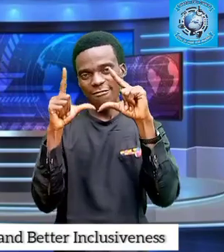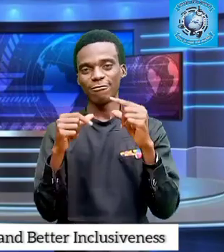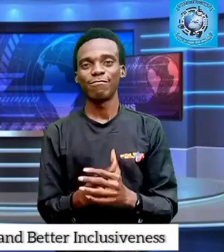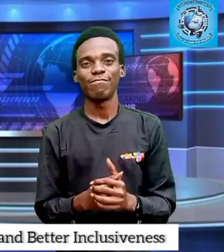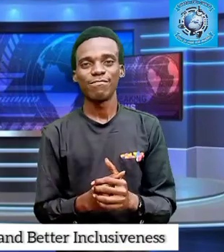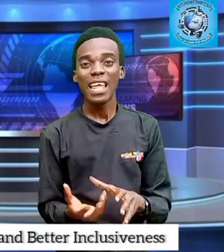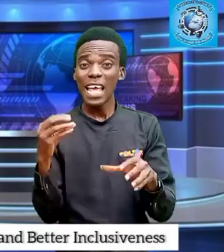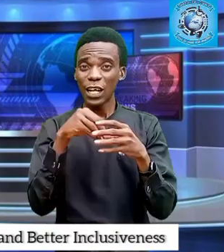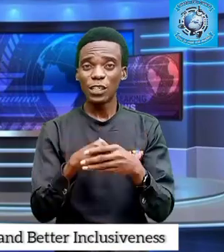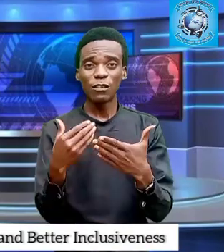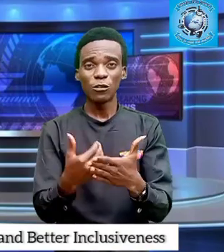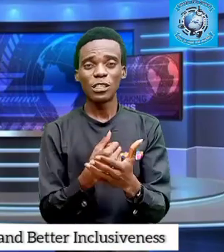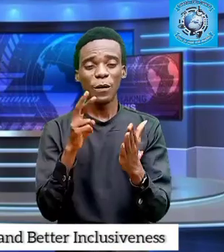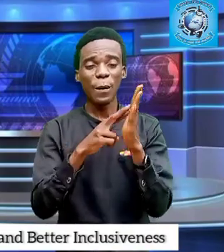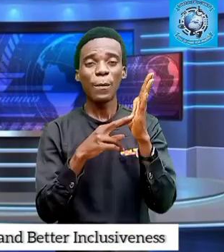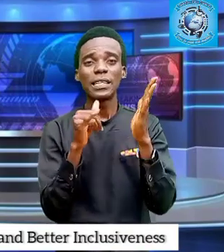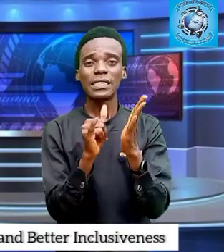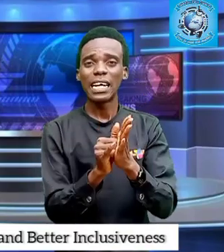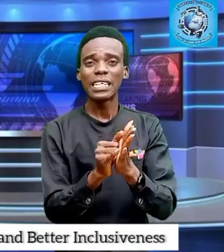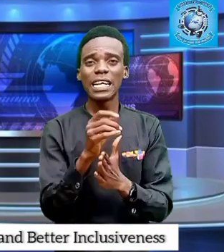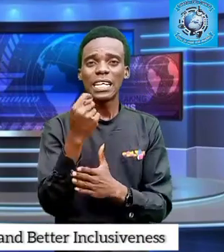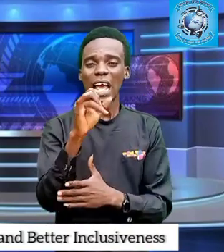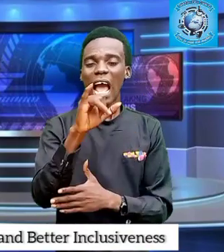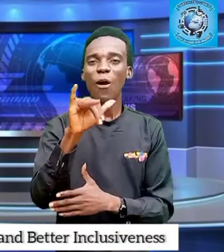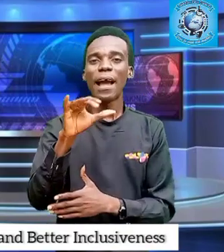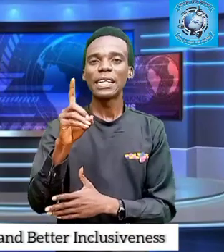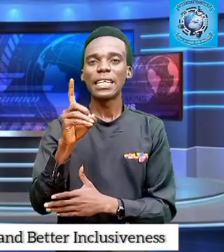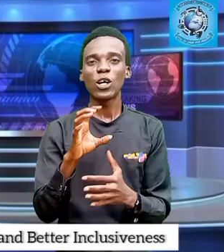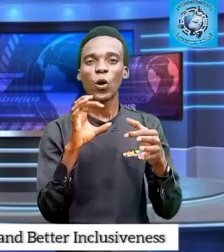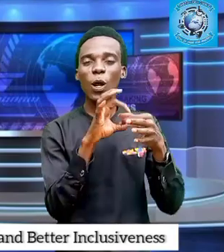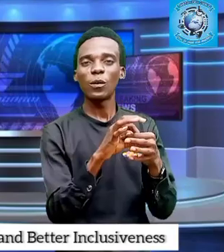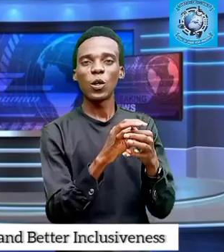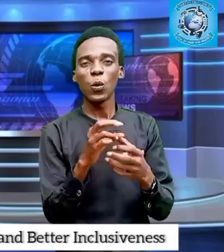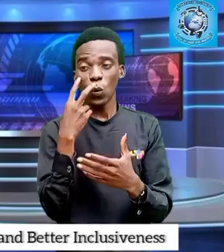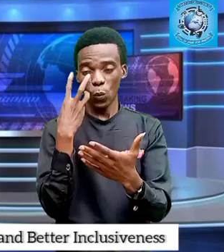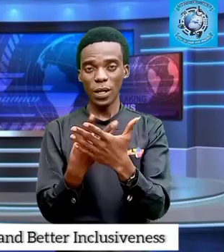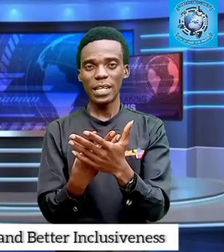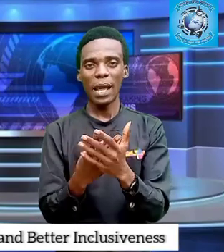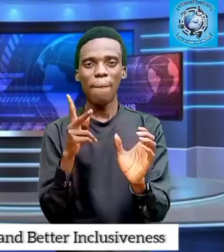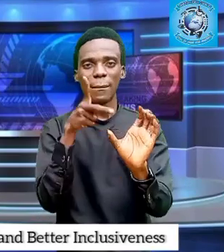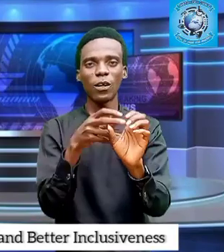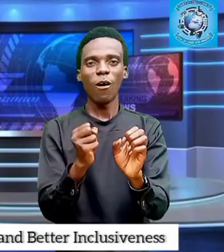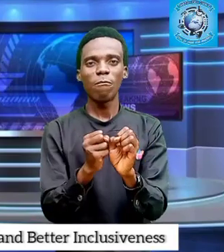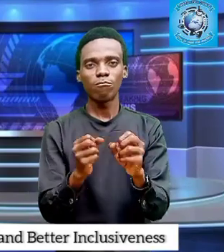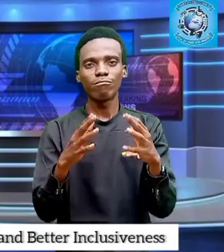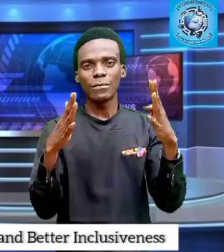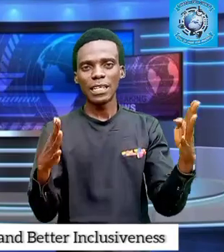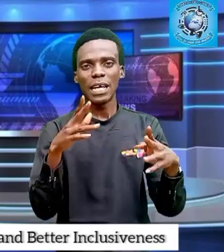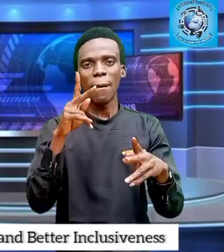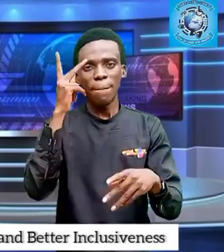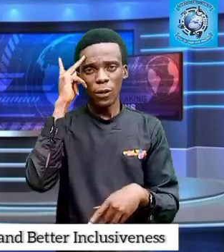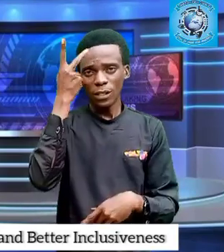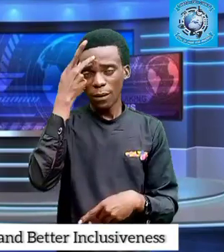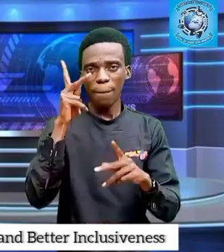Inclusive News reports that the IYD collaboration witnessed Participation of prominent